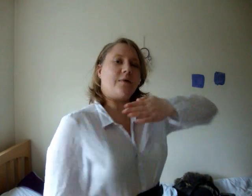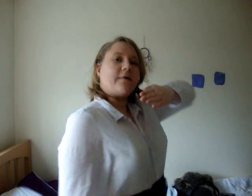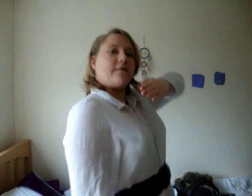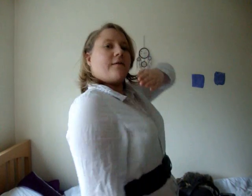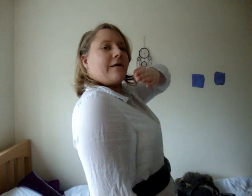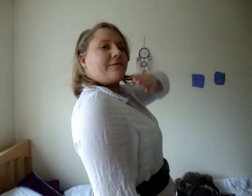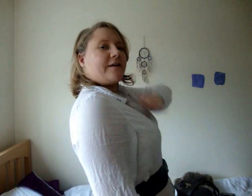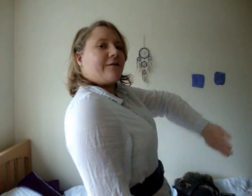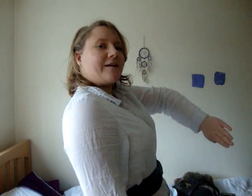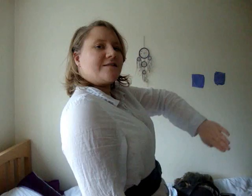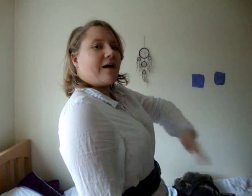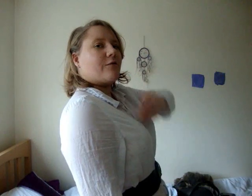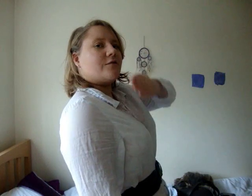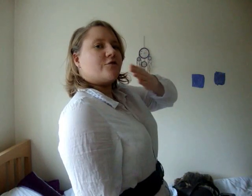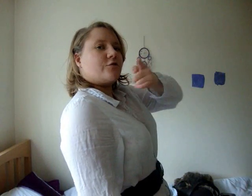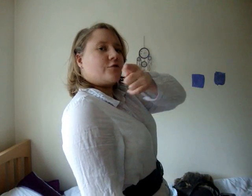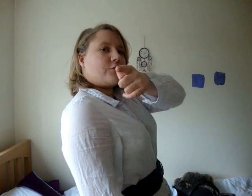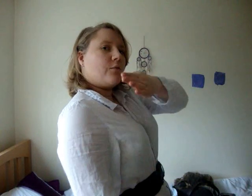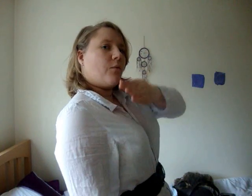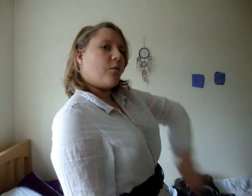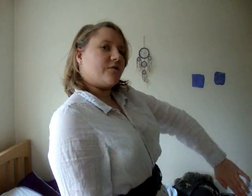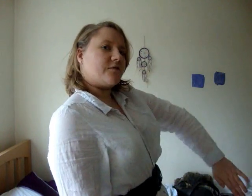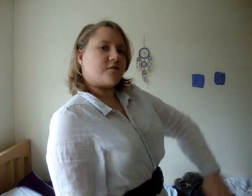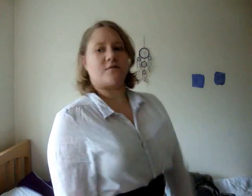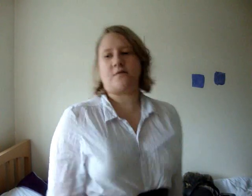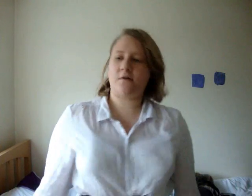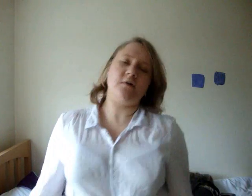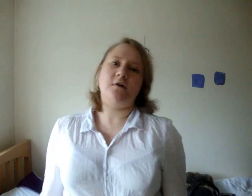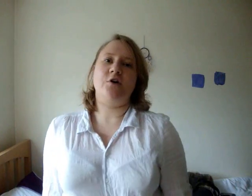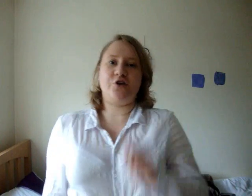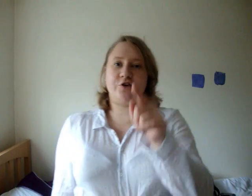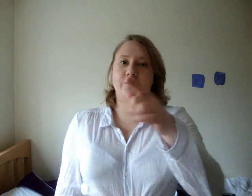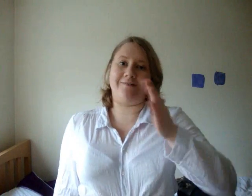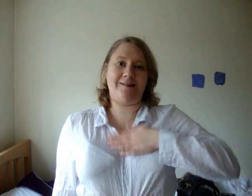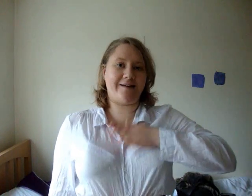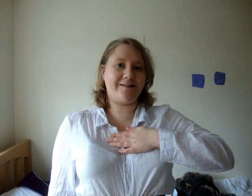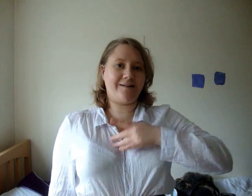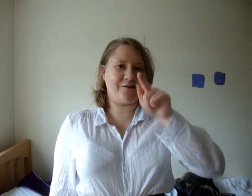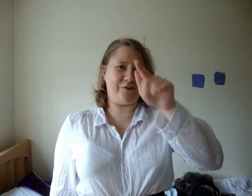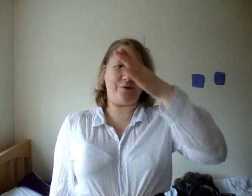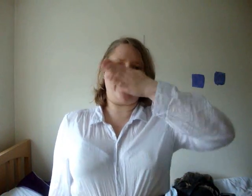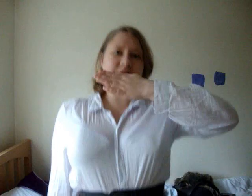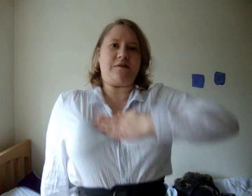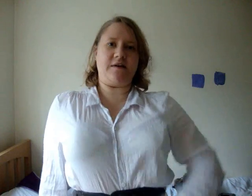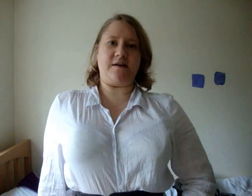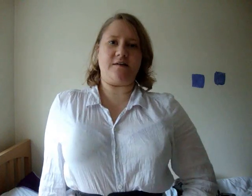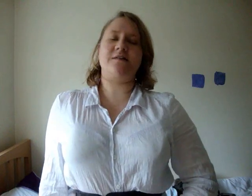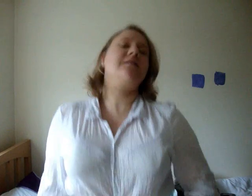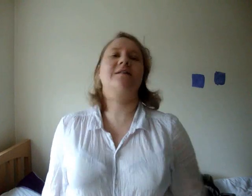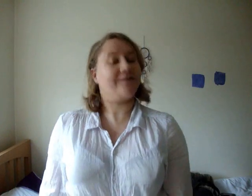Remember, flick your hands out. So you want. You like, you need.